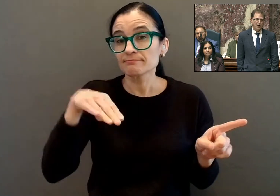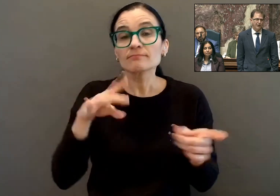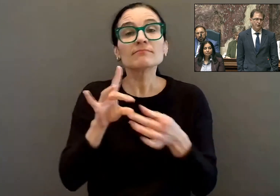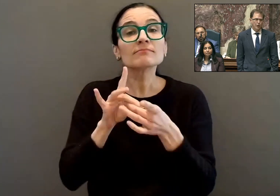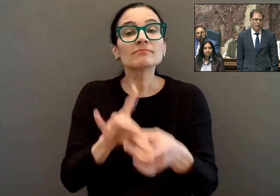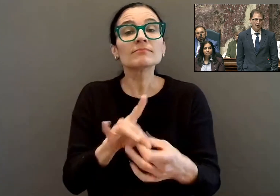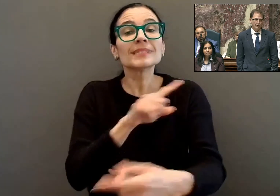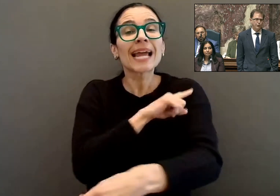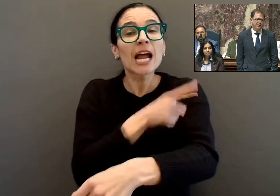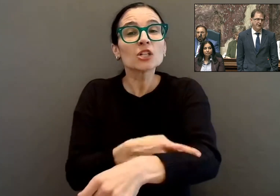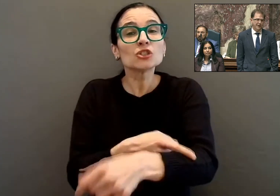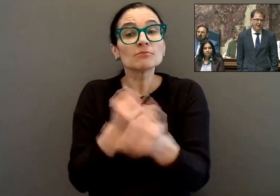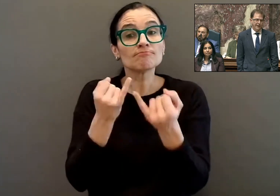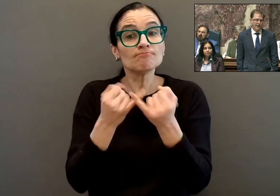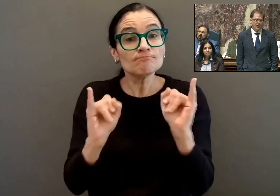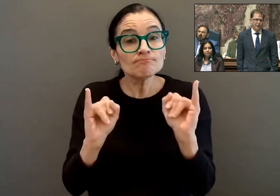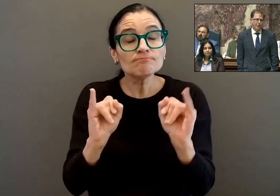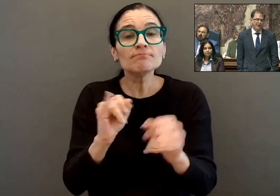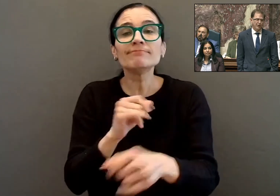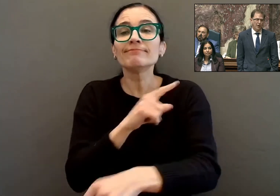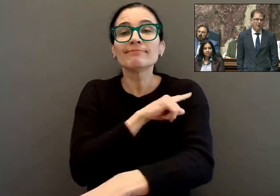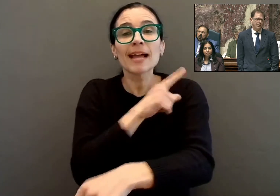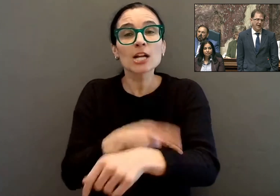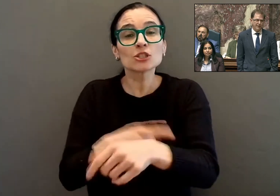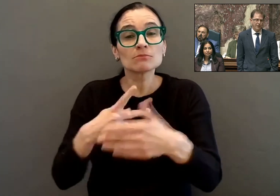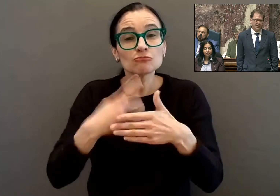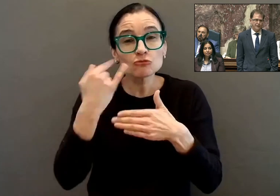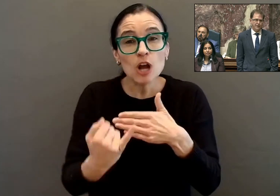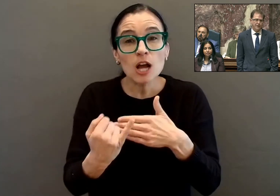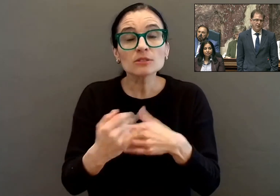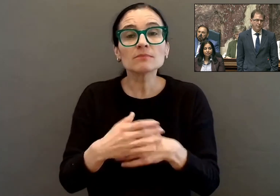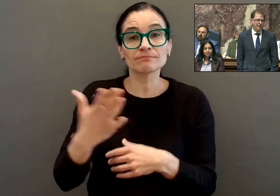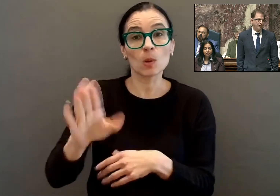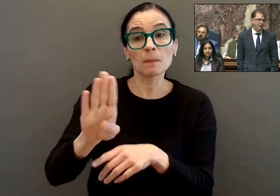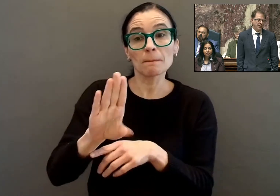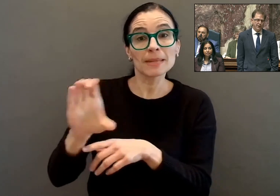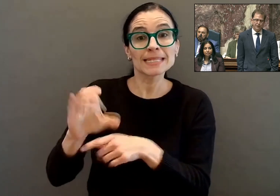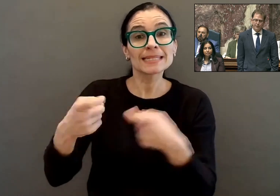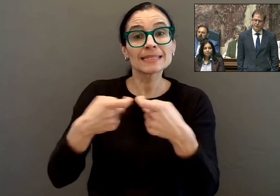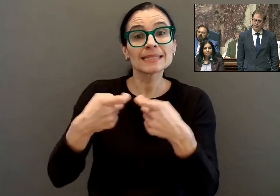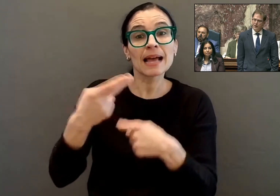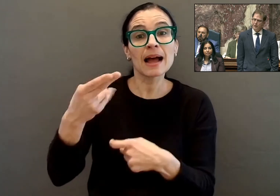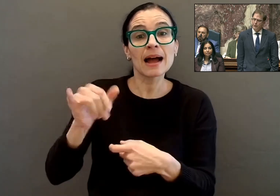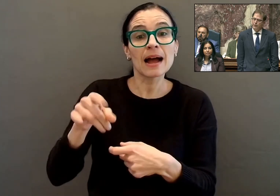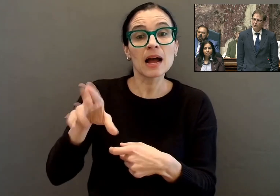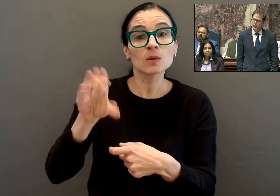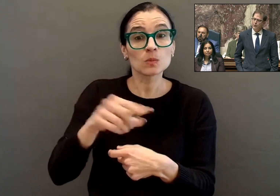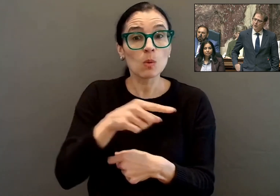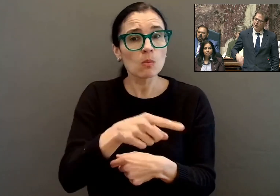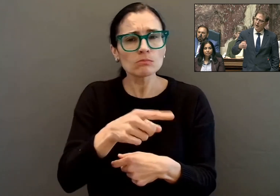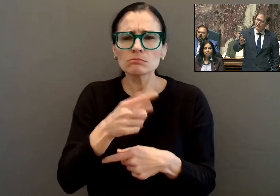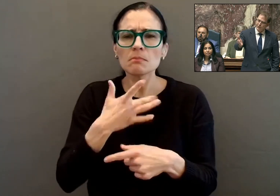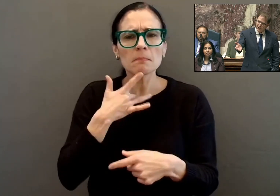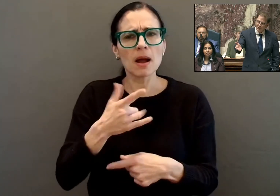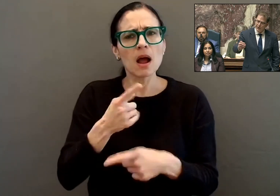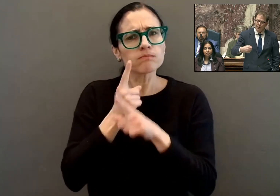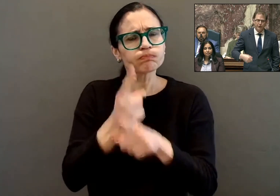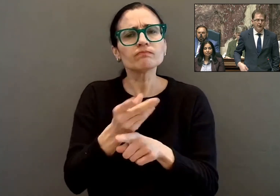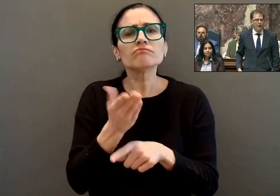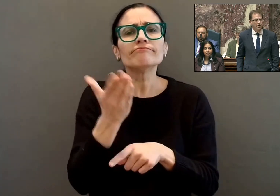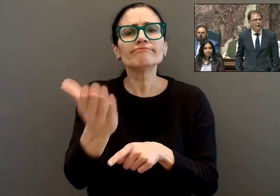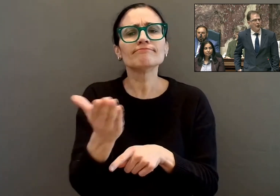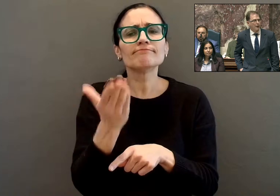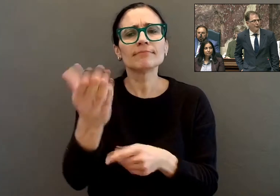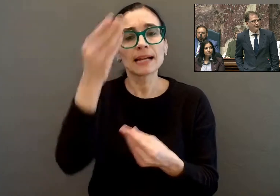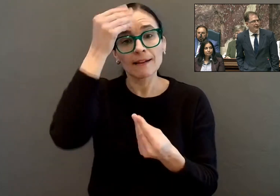BC Hydro routinely submits all of that information to the BC Utilities Commission for review. I'd suggest he look